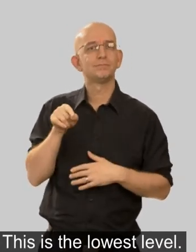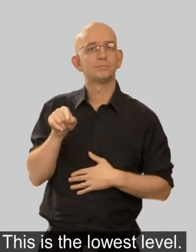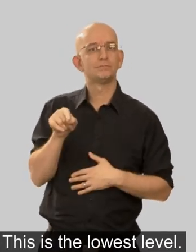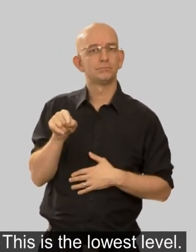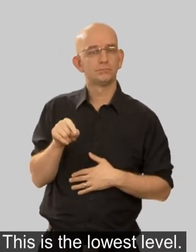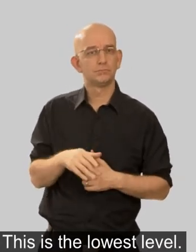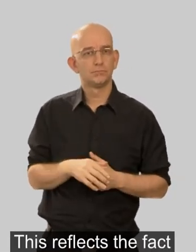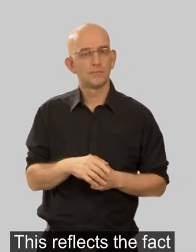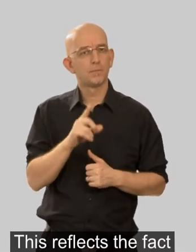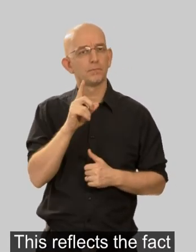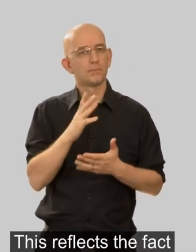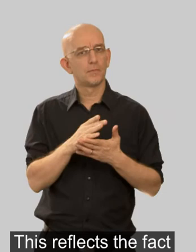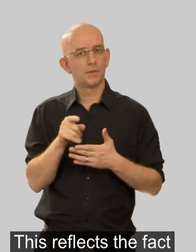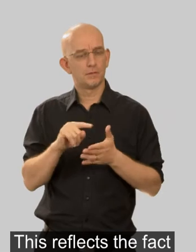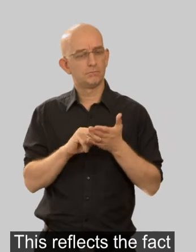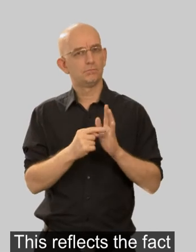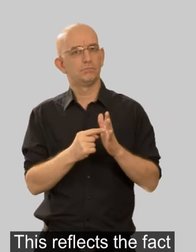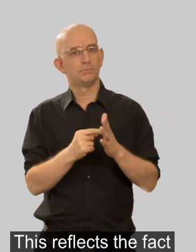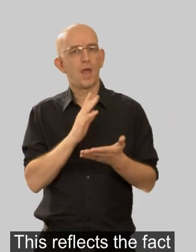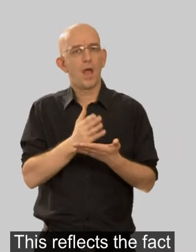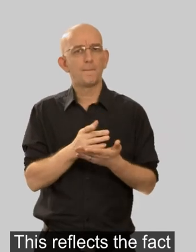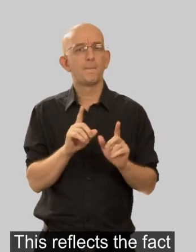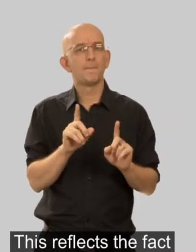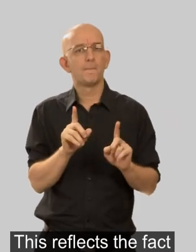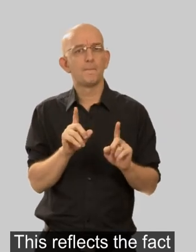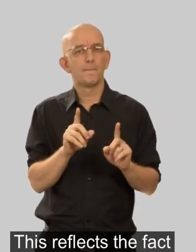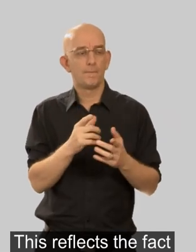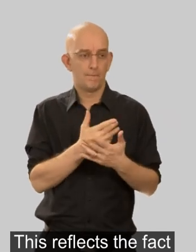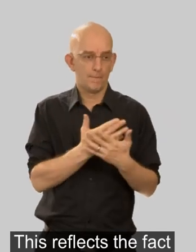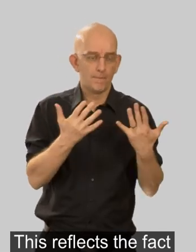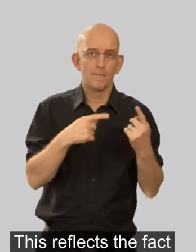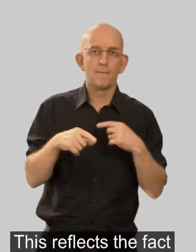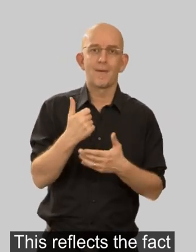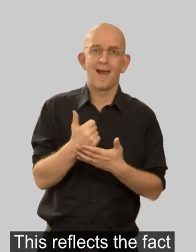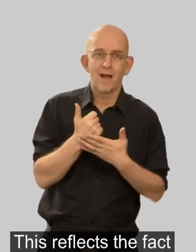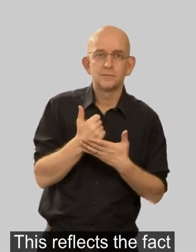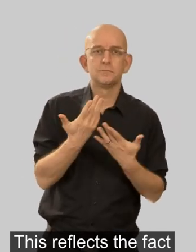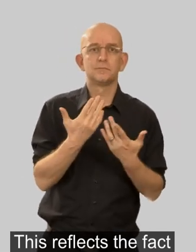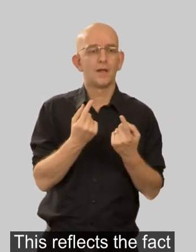This is the lowest level. This reflects the fact that many aids and appliances